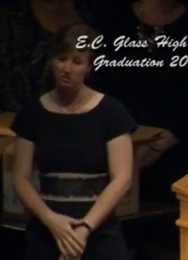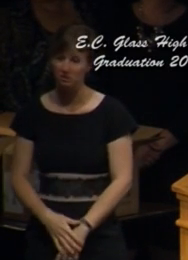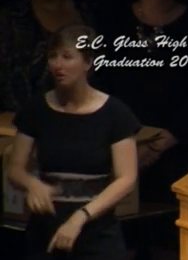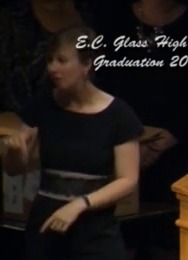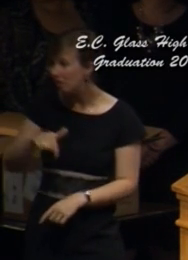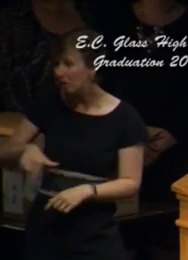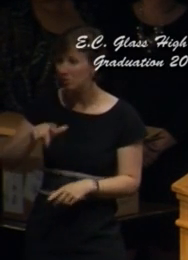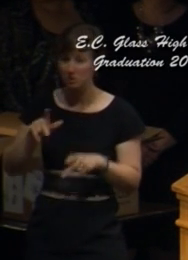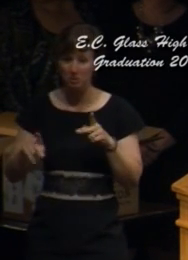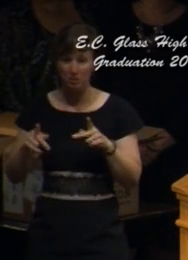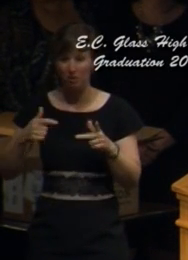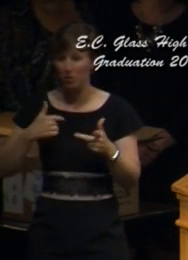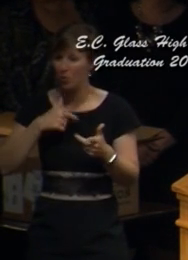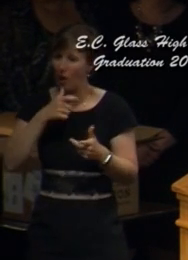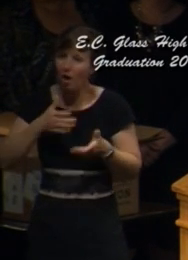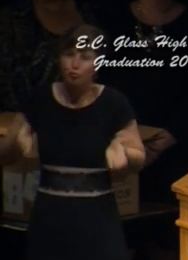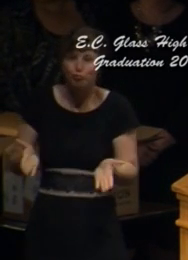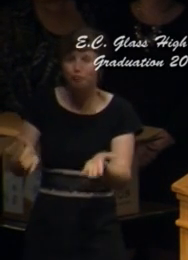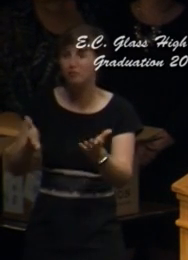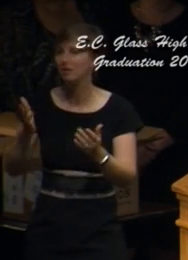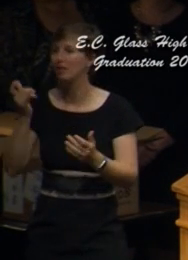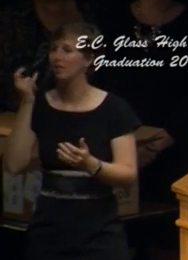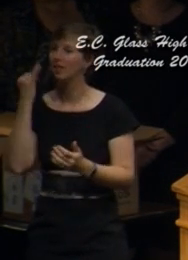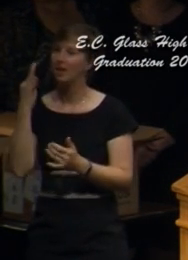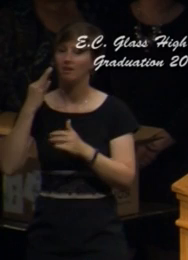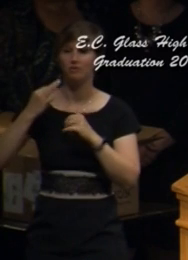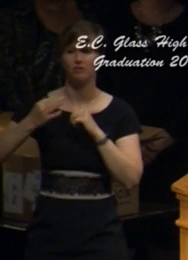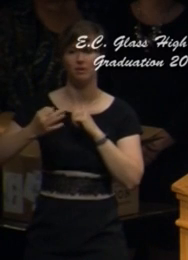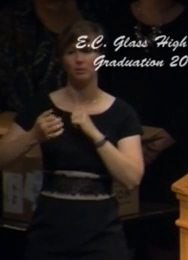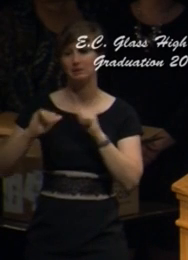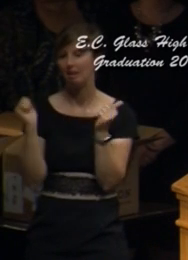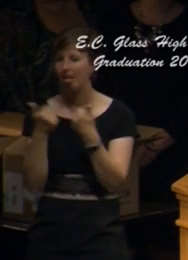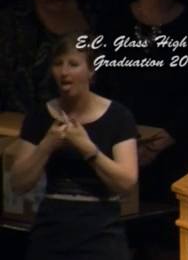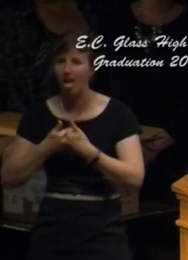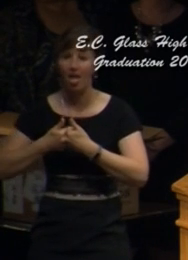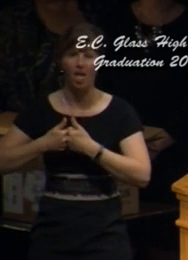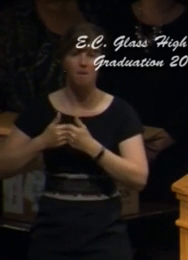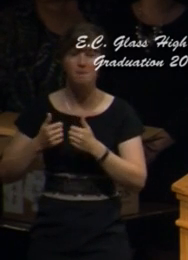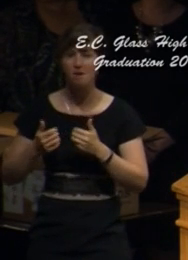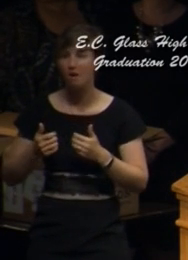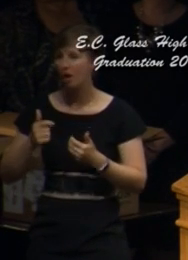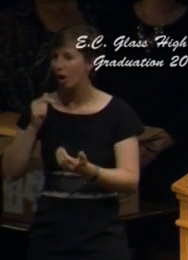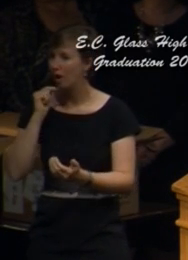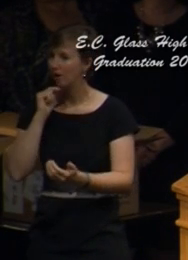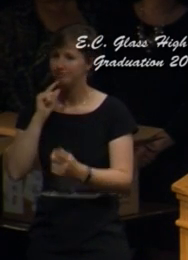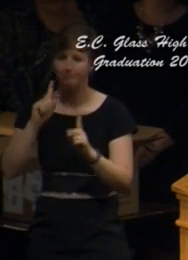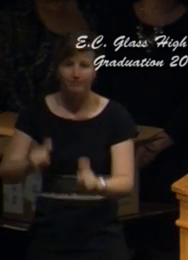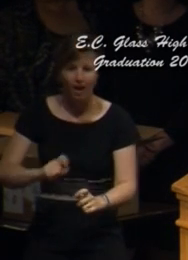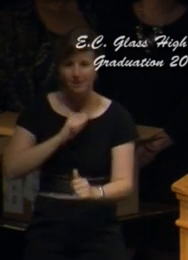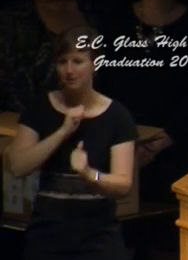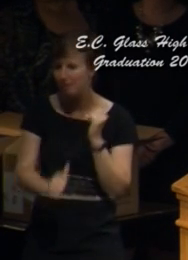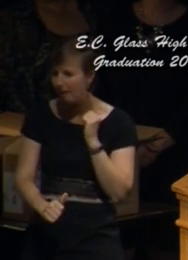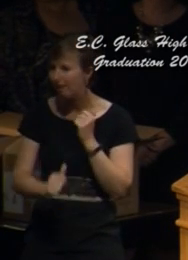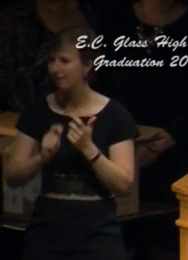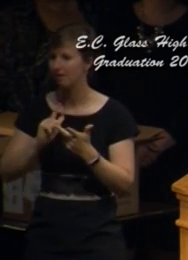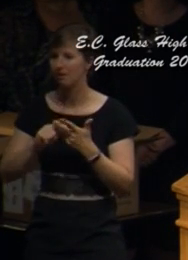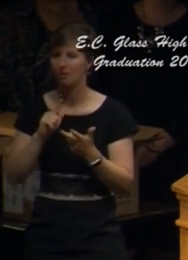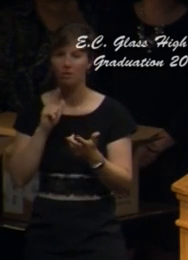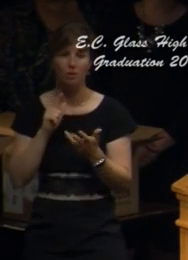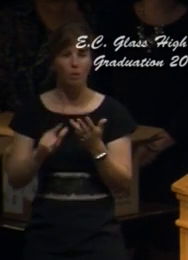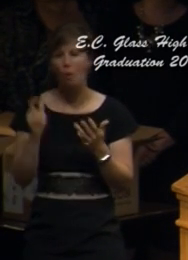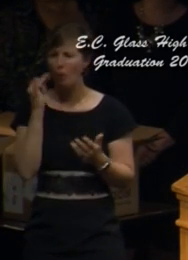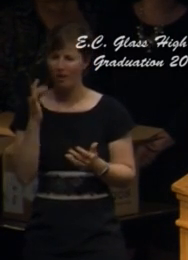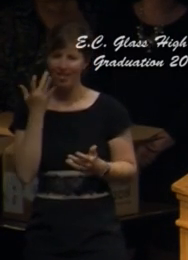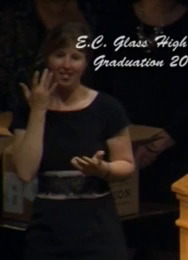These are people that I've cheered for, whether it was a close score in a conference game, getting the grade they needed on a test, or sometimes even when they wore an especially